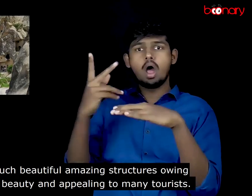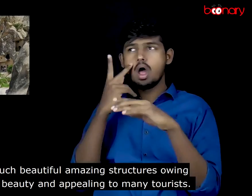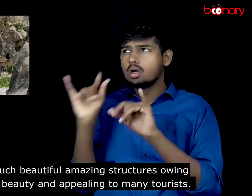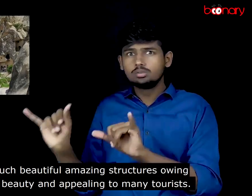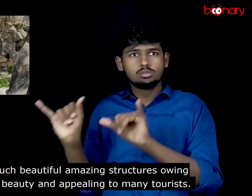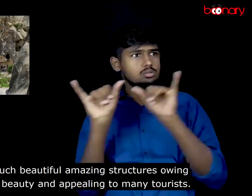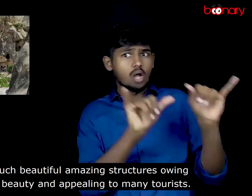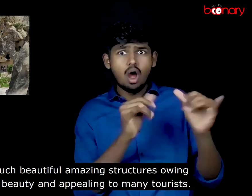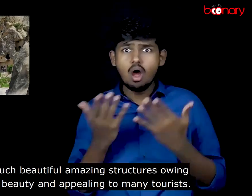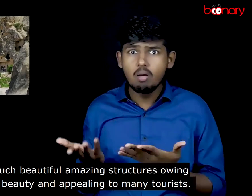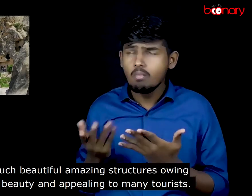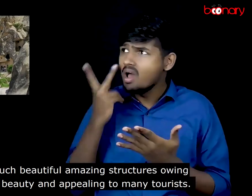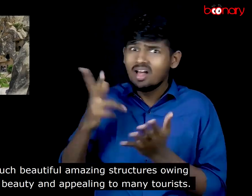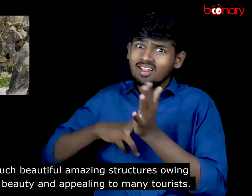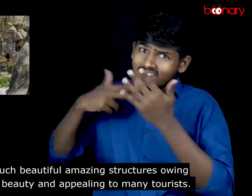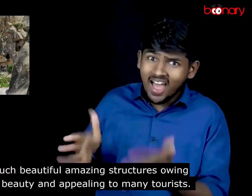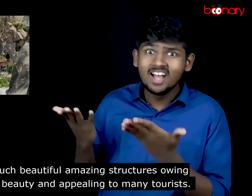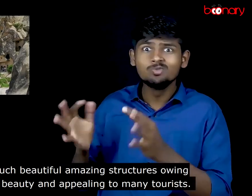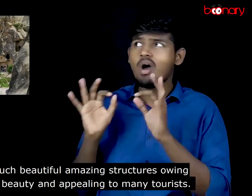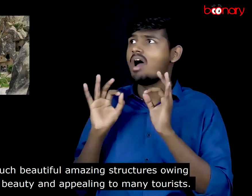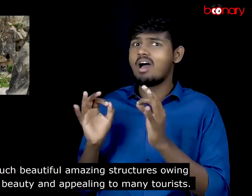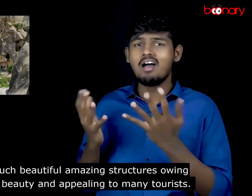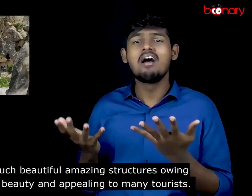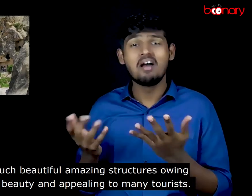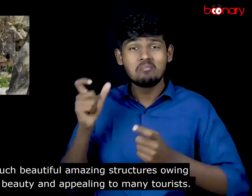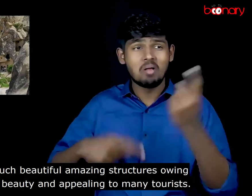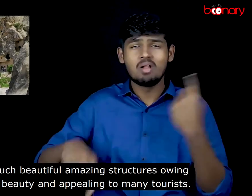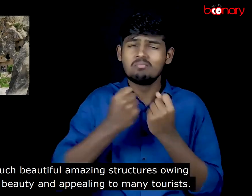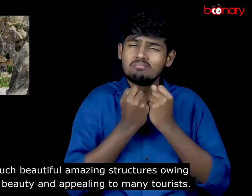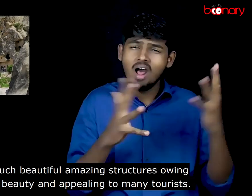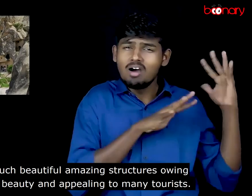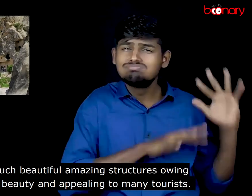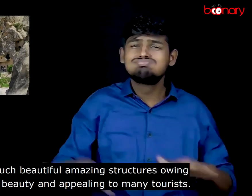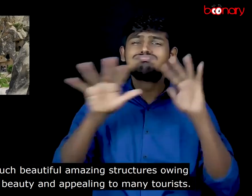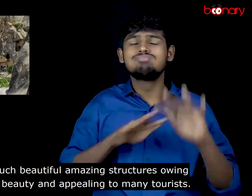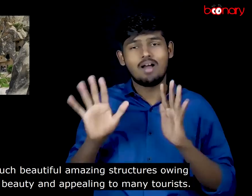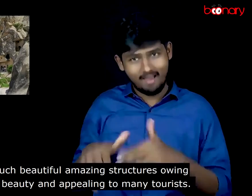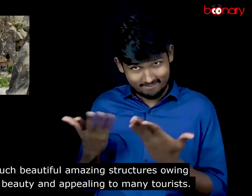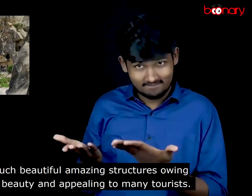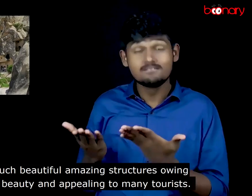amazing structures owing to natural beauty and appealing to many tourists.